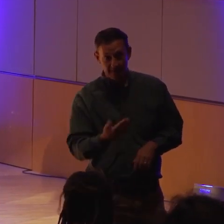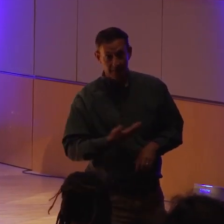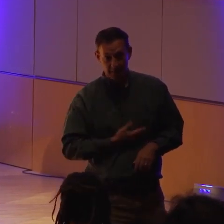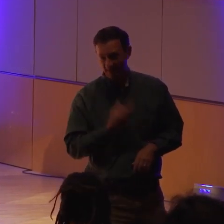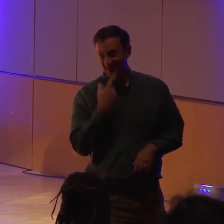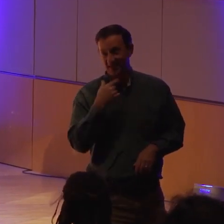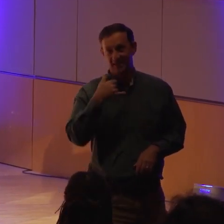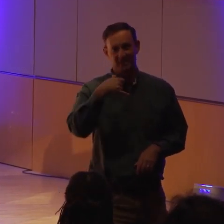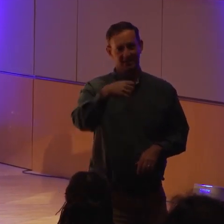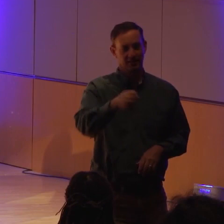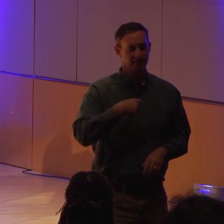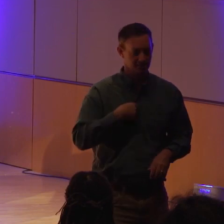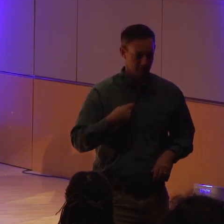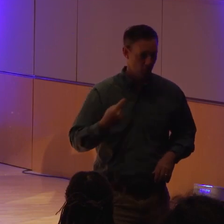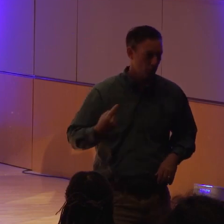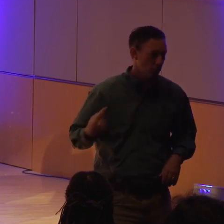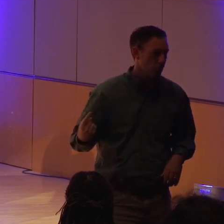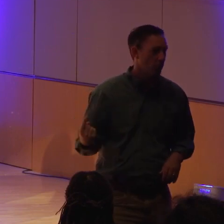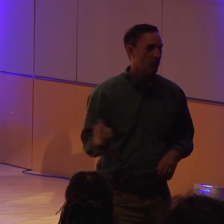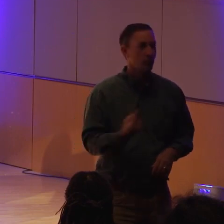yeah. And I'm always just really